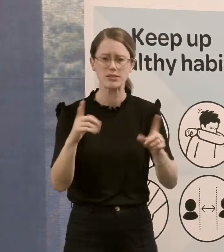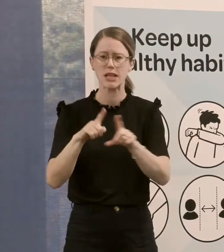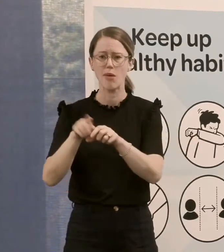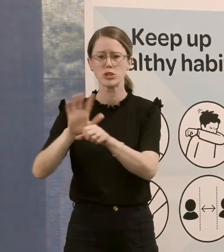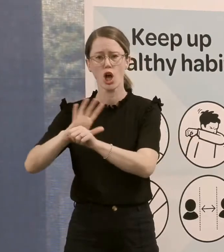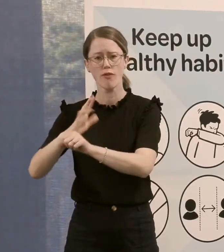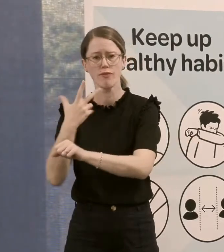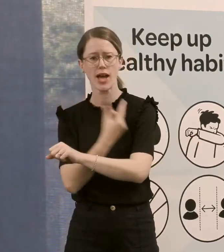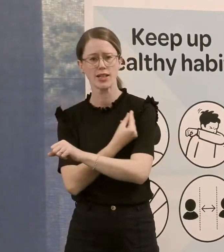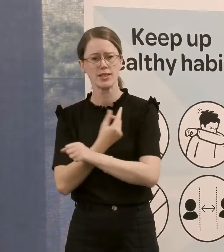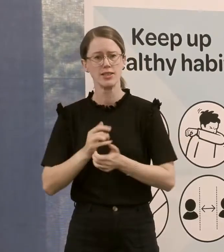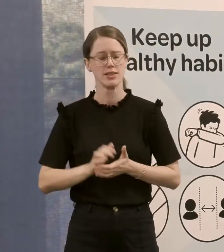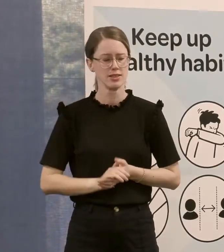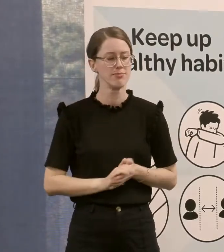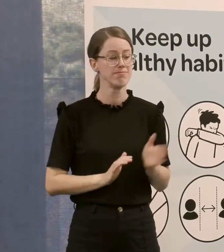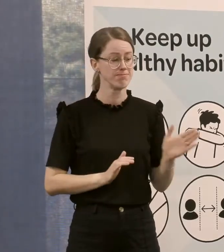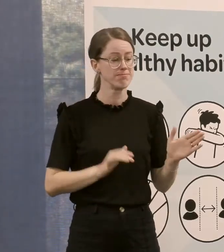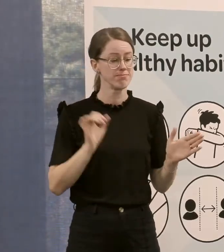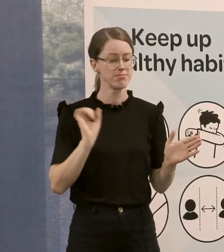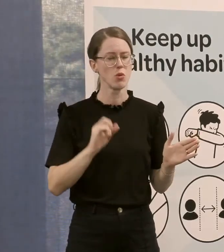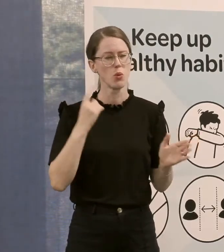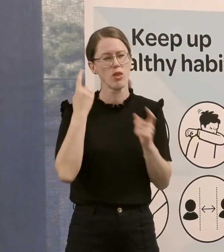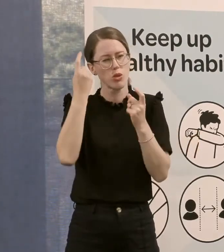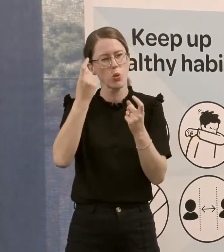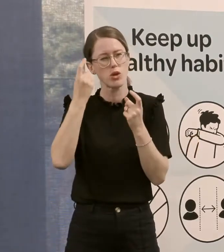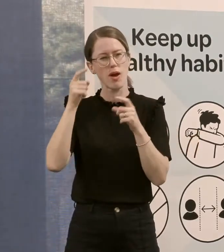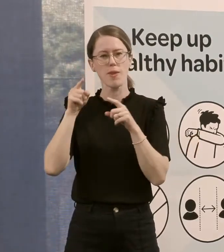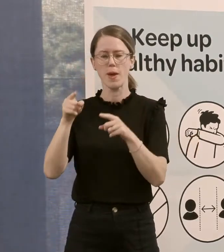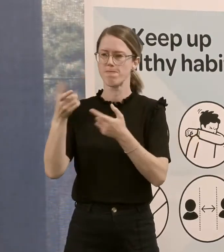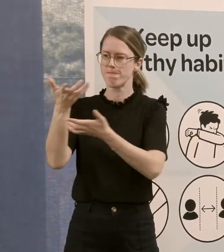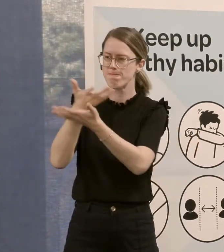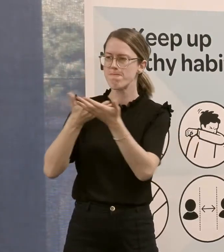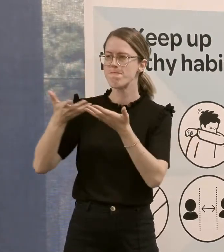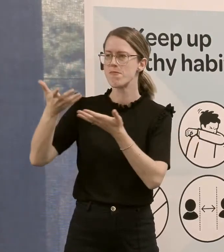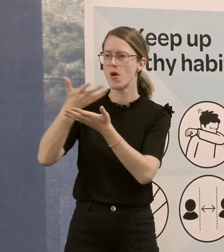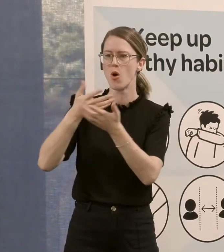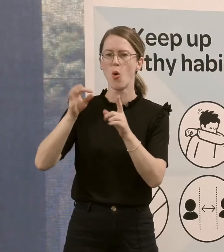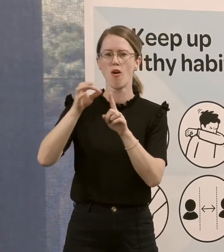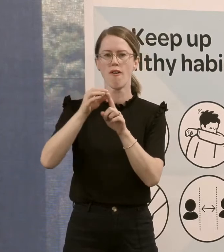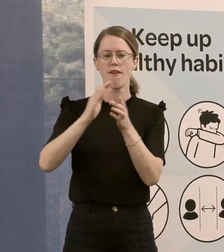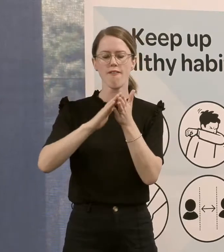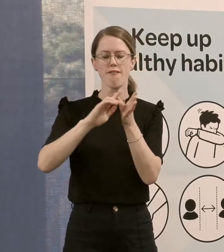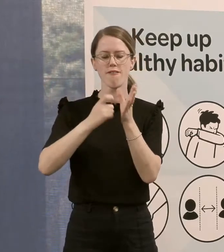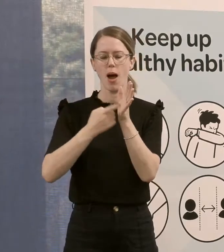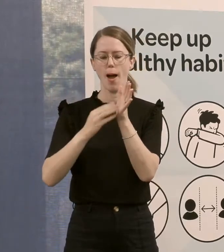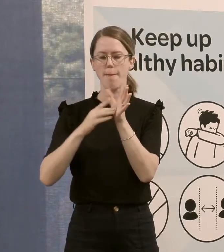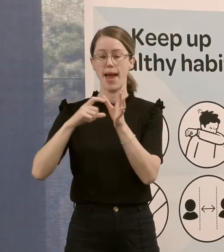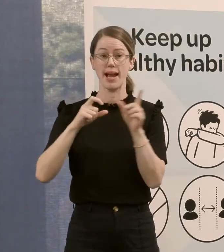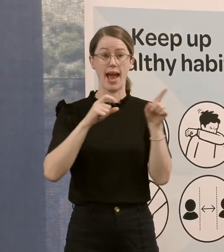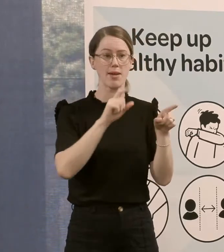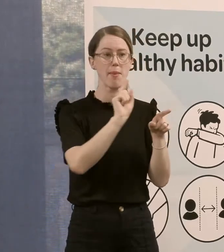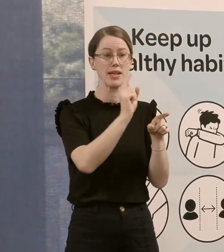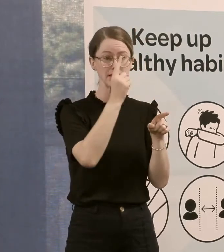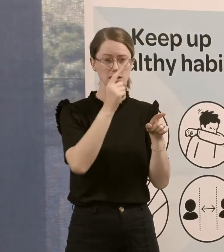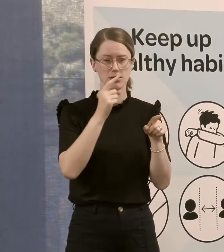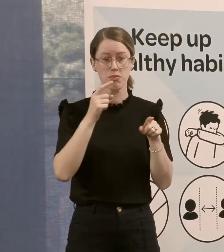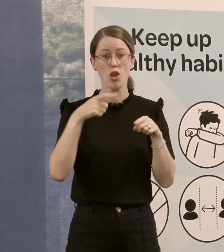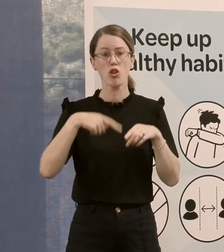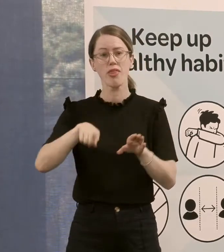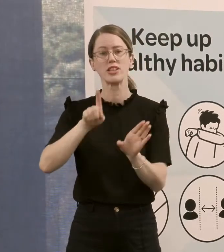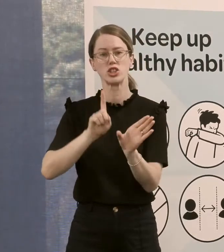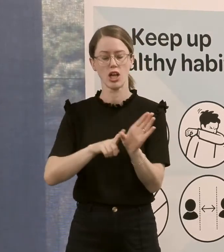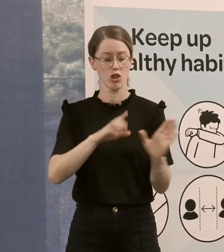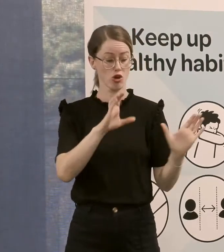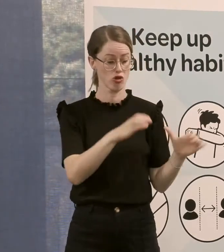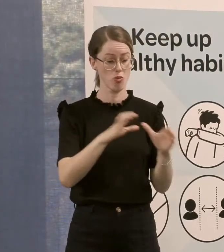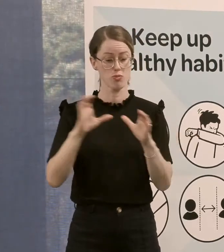COVID jabs? That's something that we've considered and talked about with both pharmac and ministers, and you will have seen this year that actually the